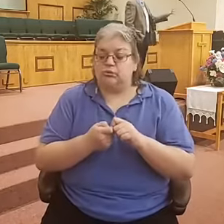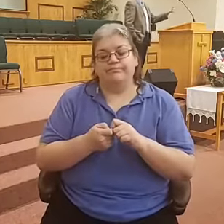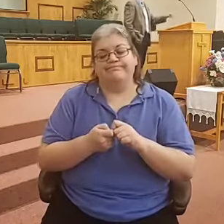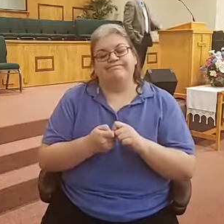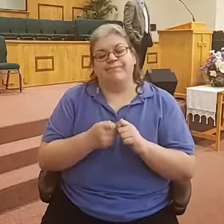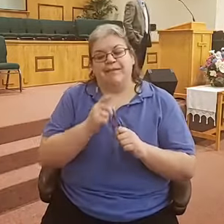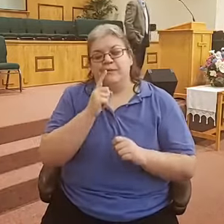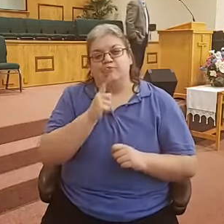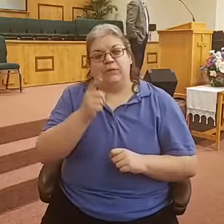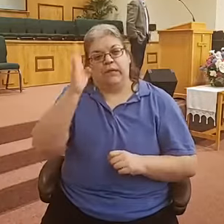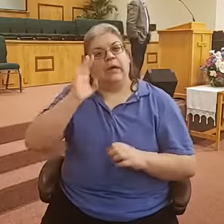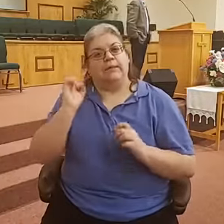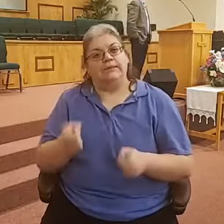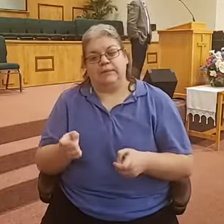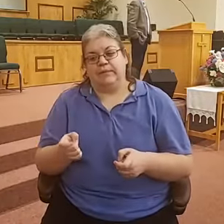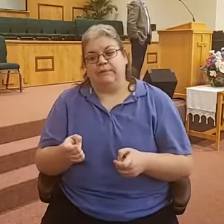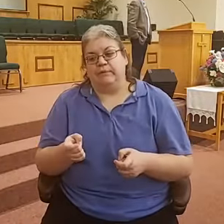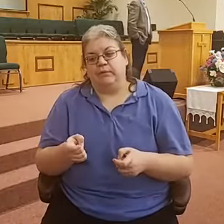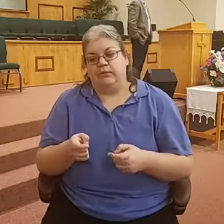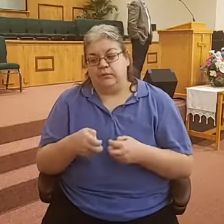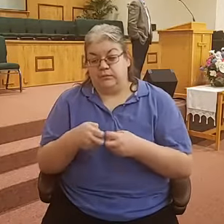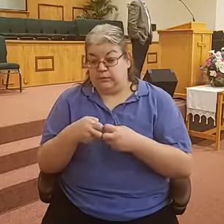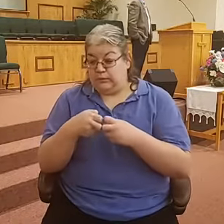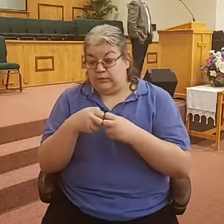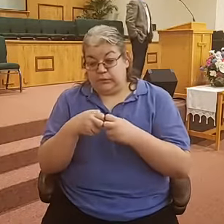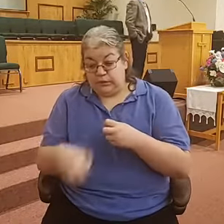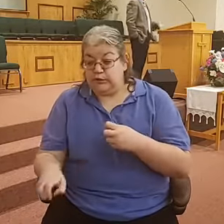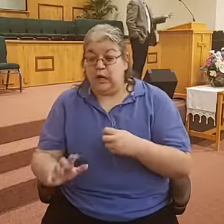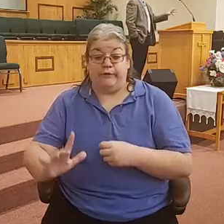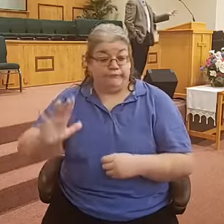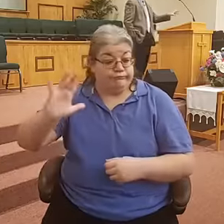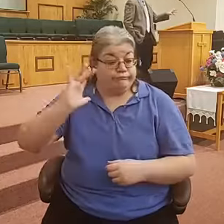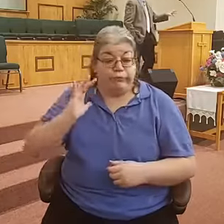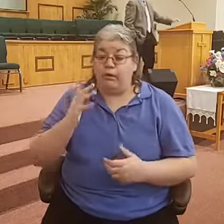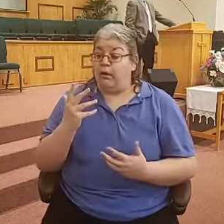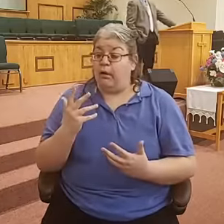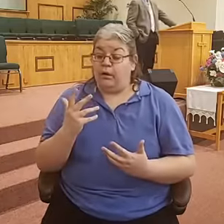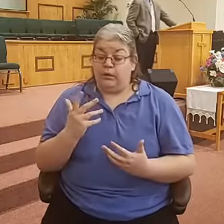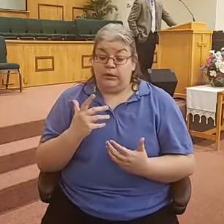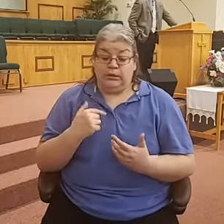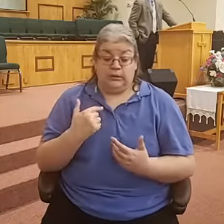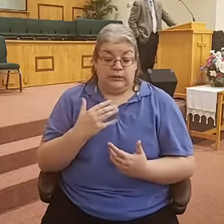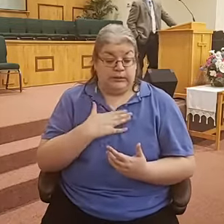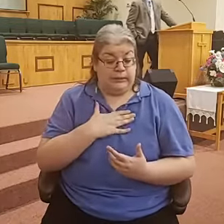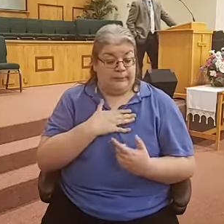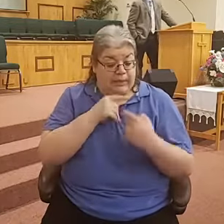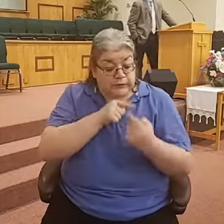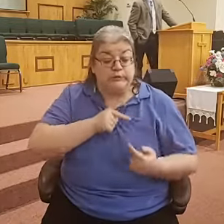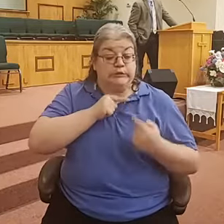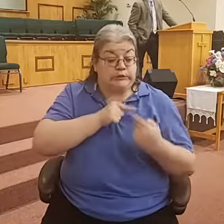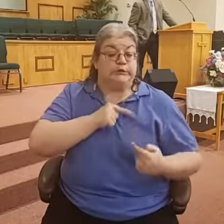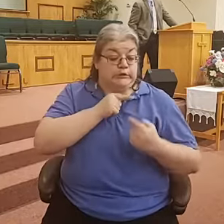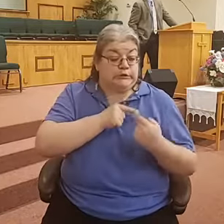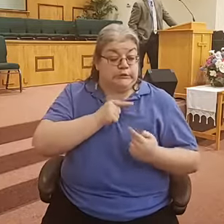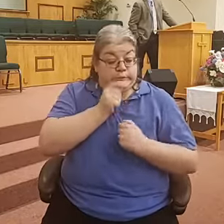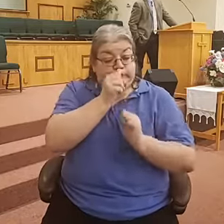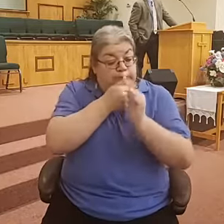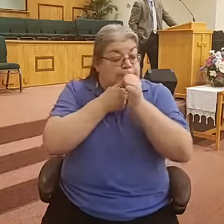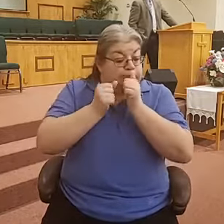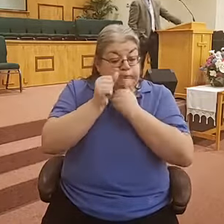That tough childhood that I had, that hardship that I went through, it was really a